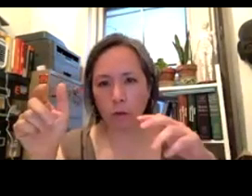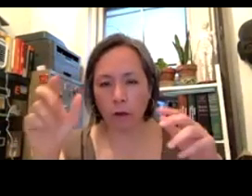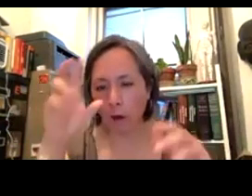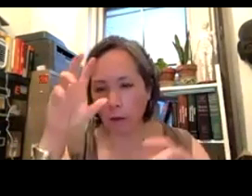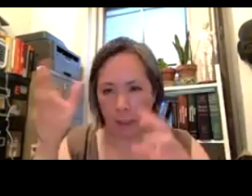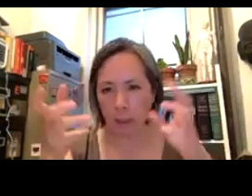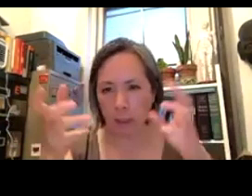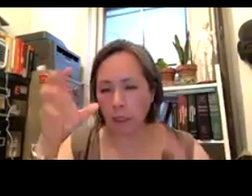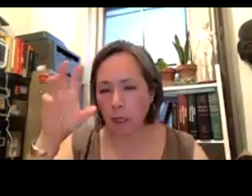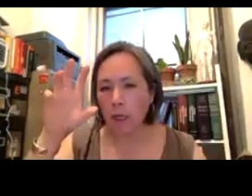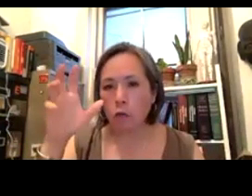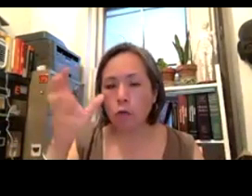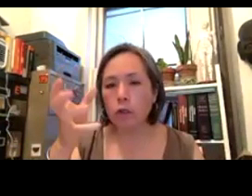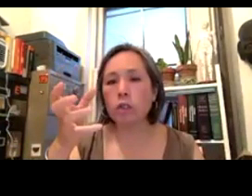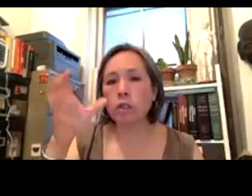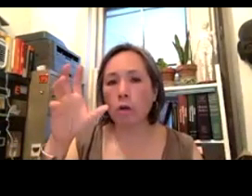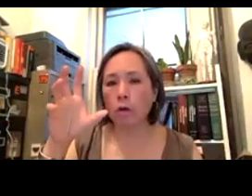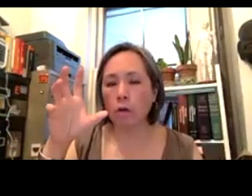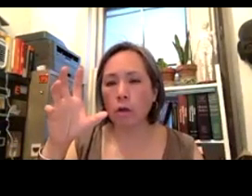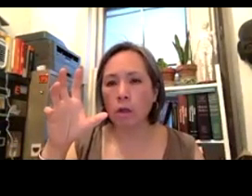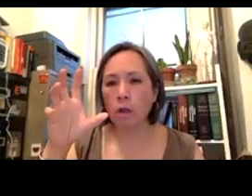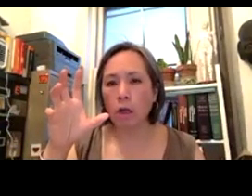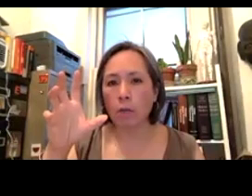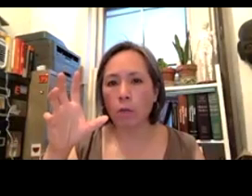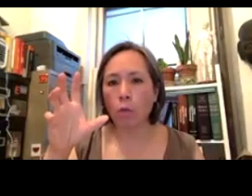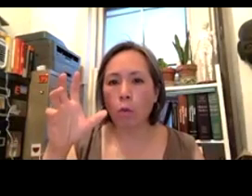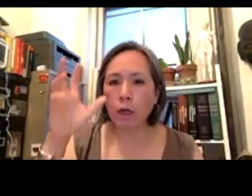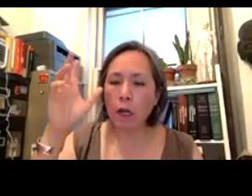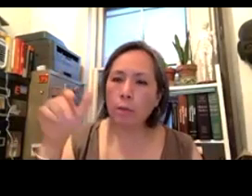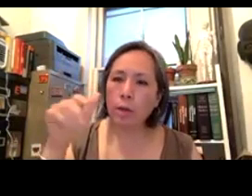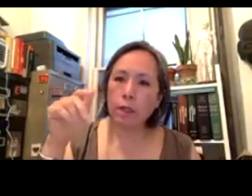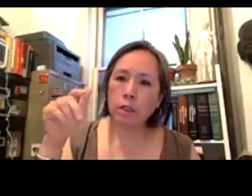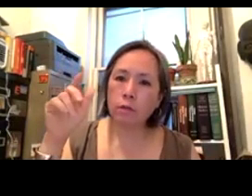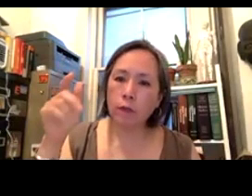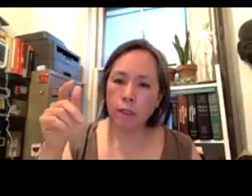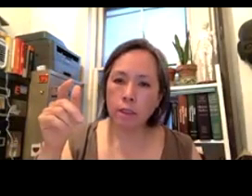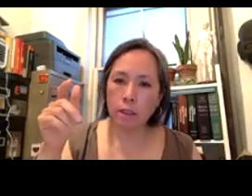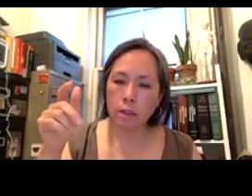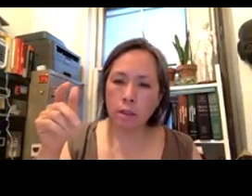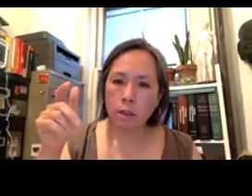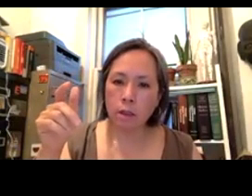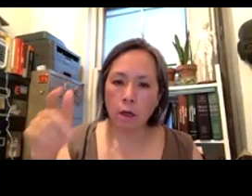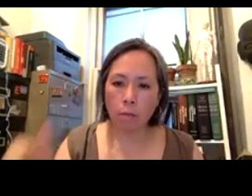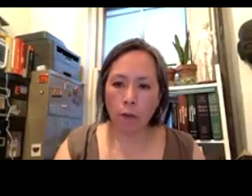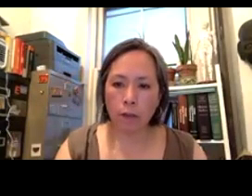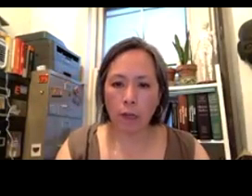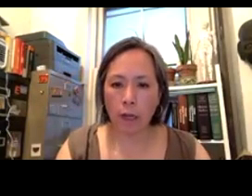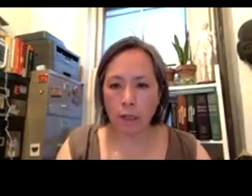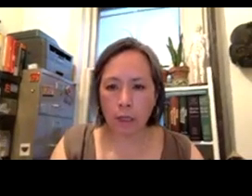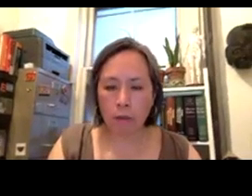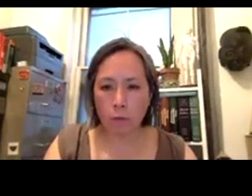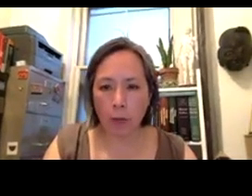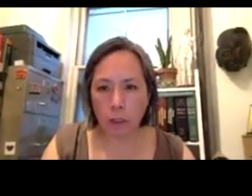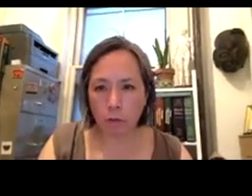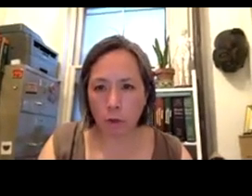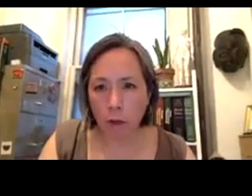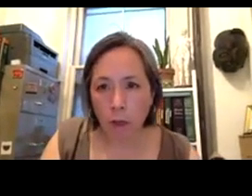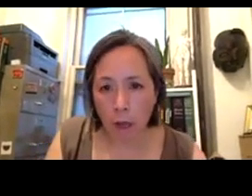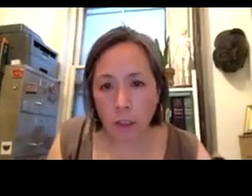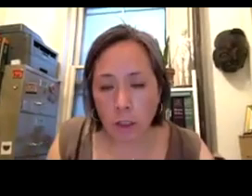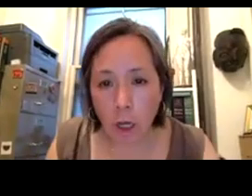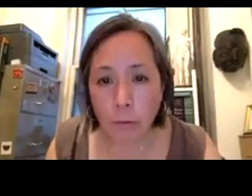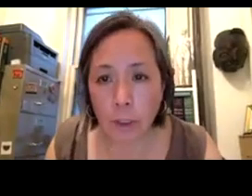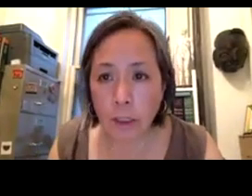can you see better? And basically you discern what combination of lenses by the eye doctor's